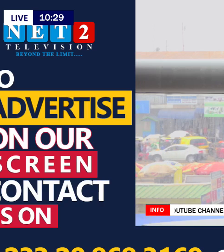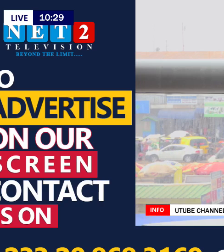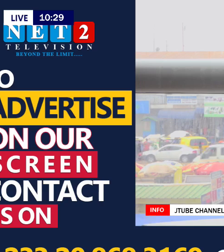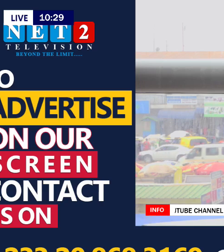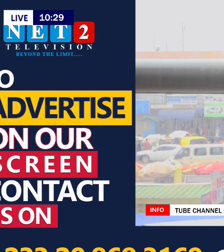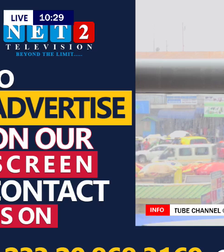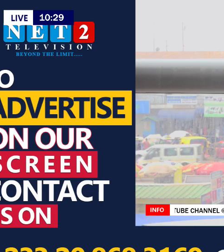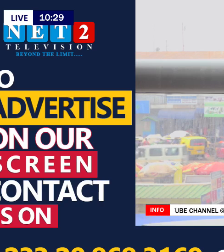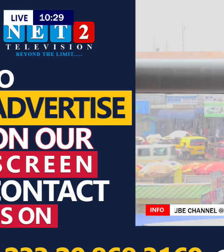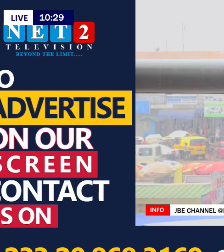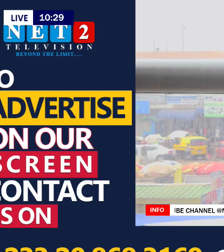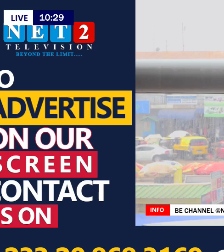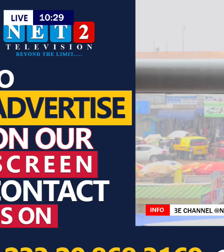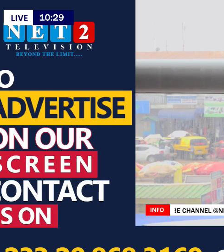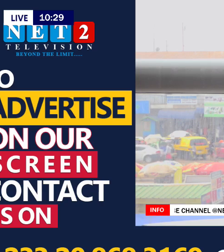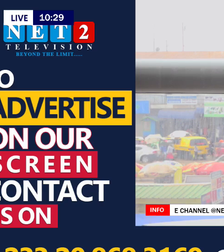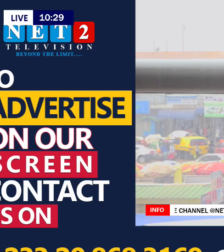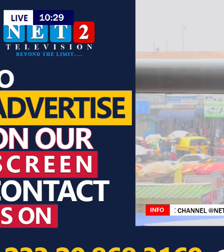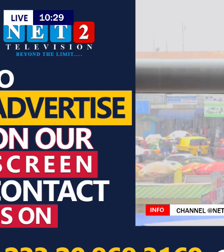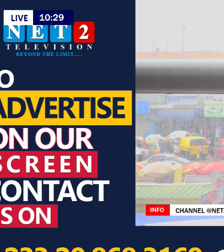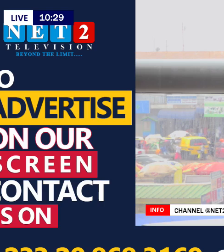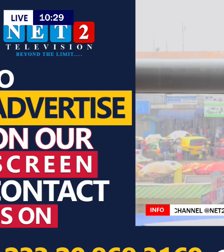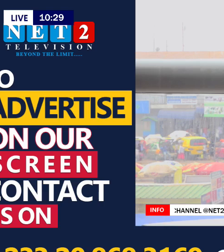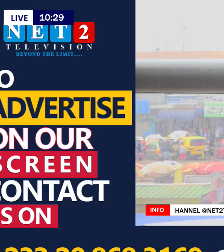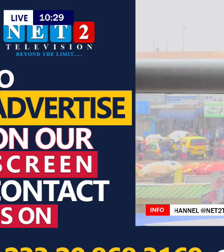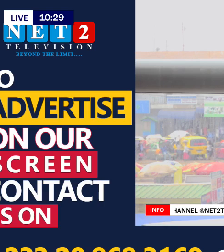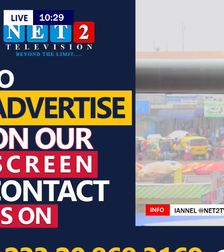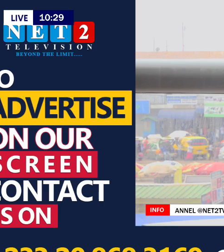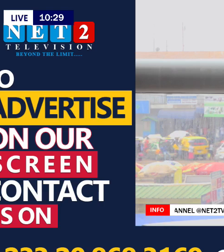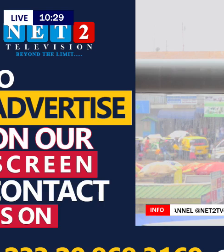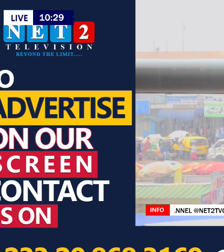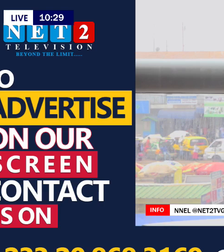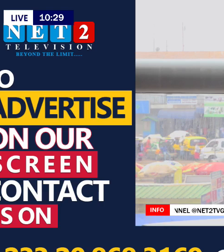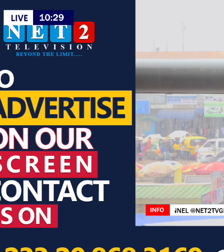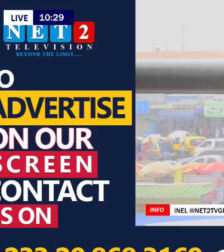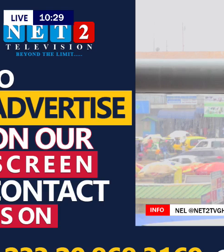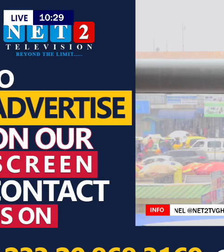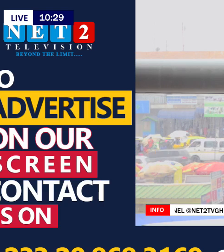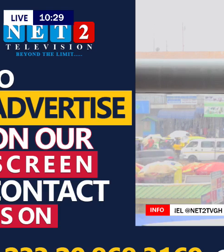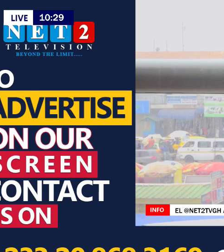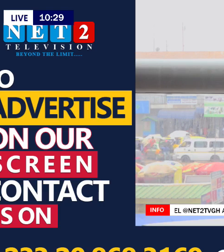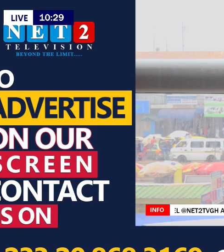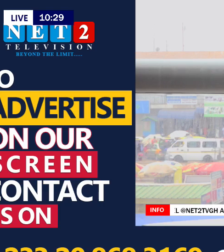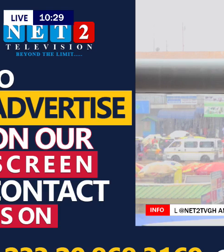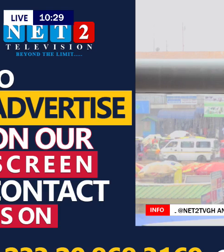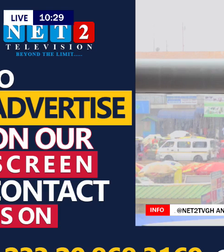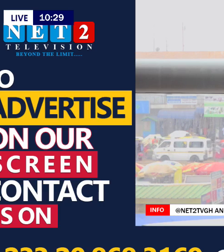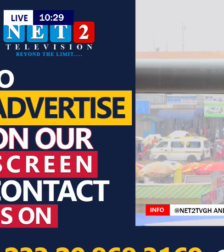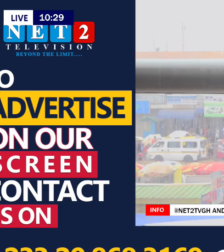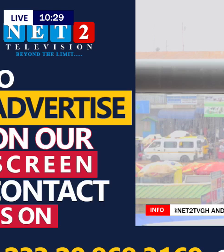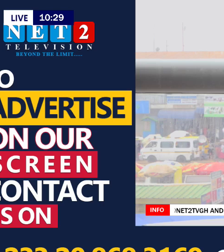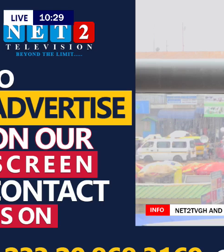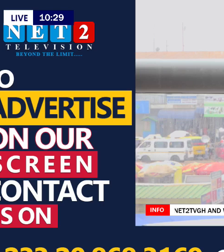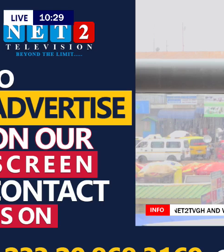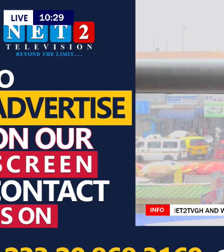se your phone so ne ateso ya teteso your Alcatel U3 Alcatel 1 your printers your television sets your laptops